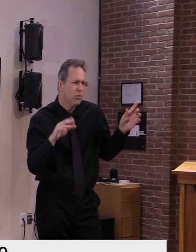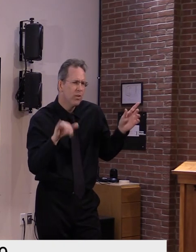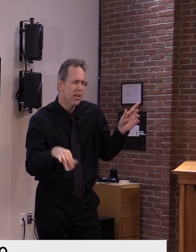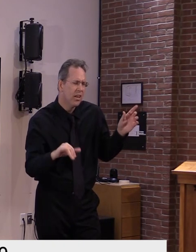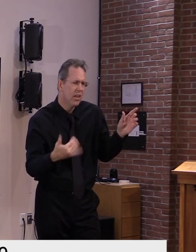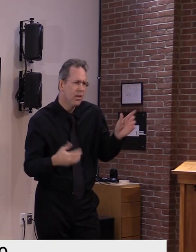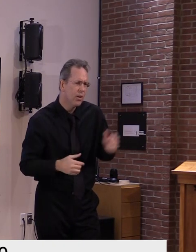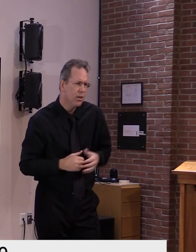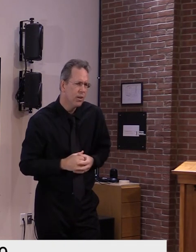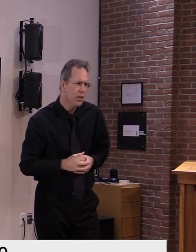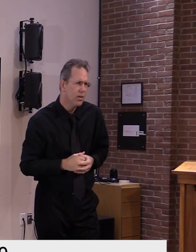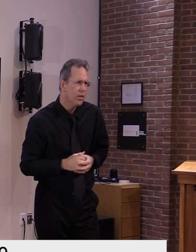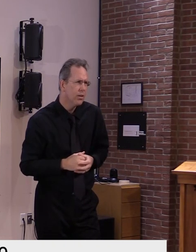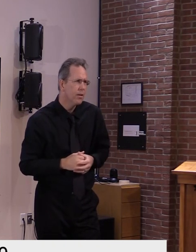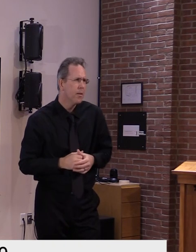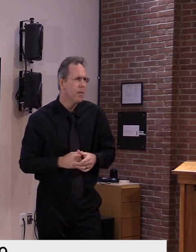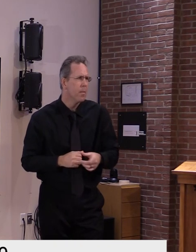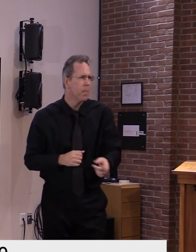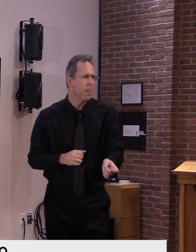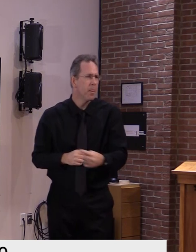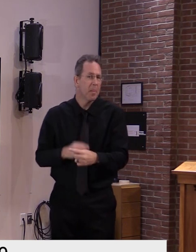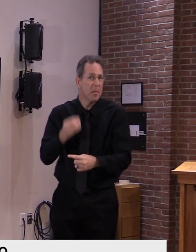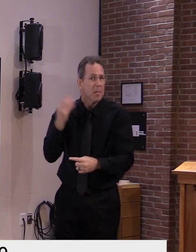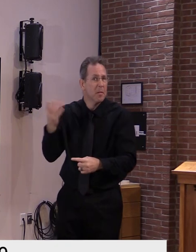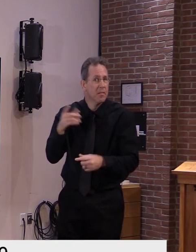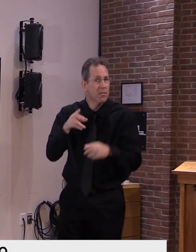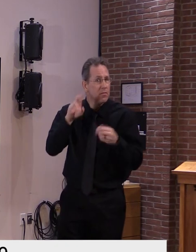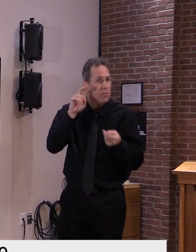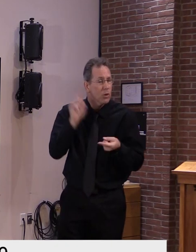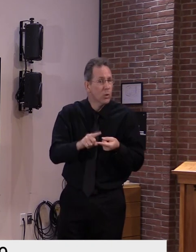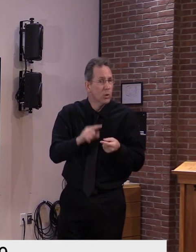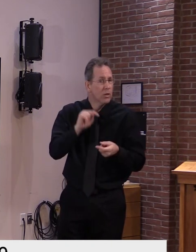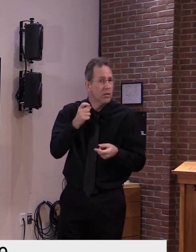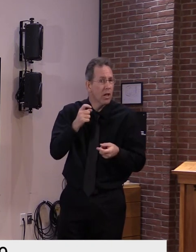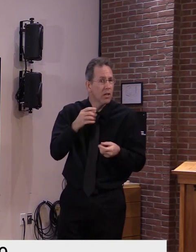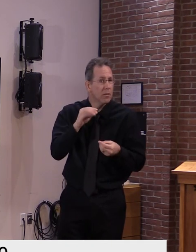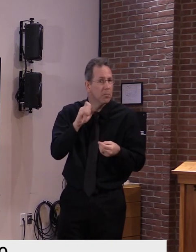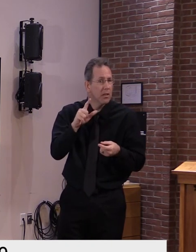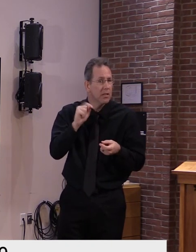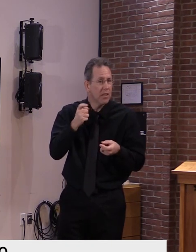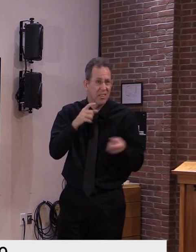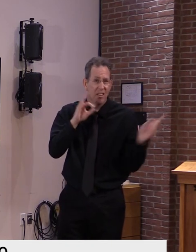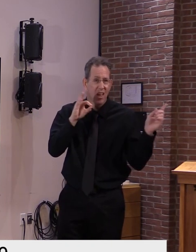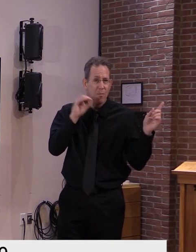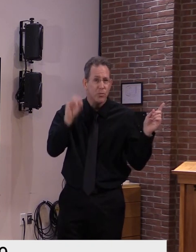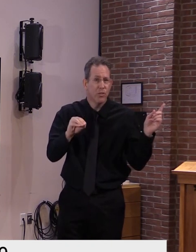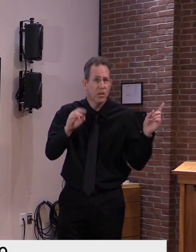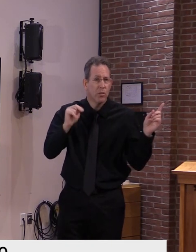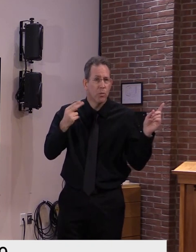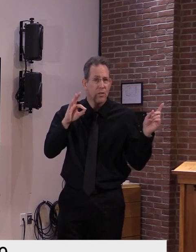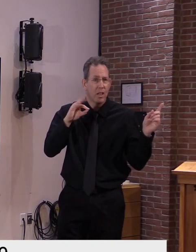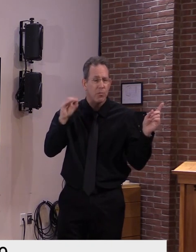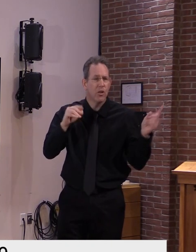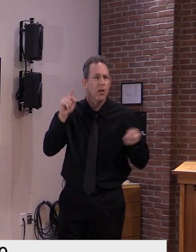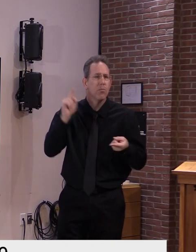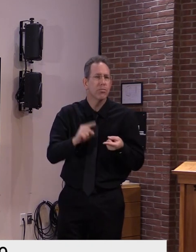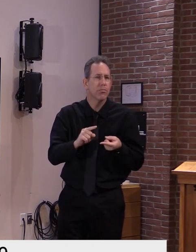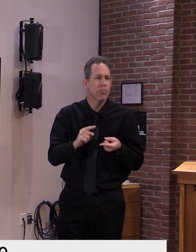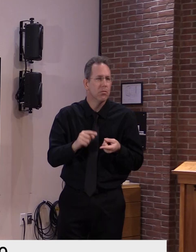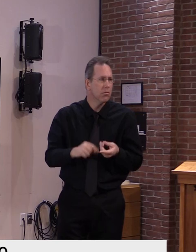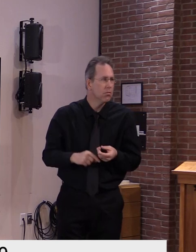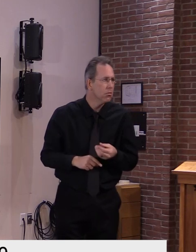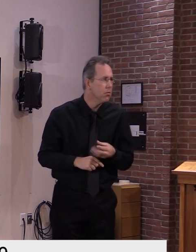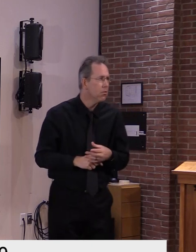I believe he's reducing it. So I'm not really sure how that helps the restaurateurs